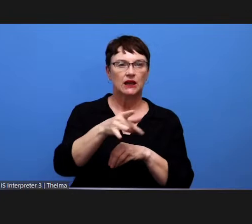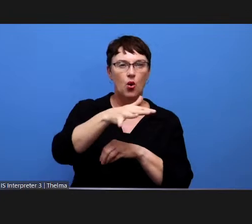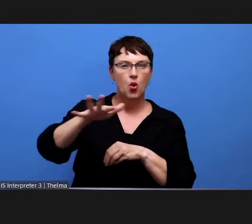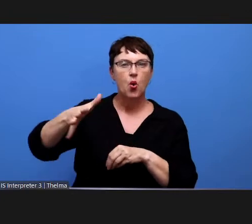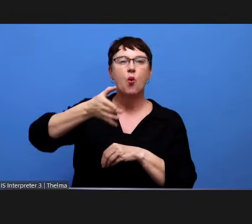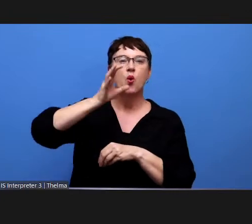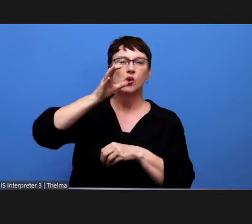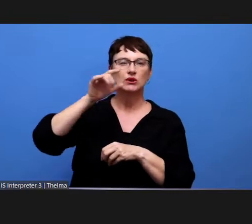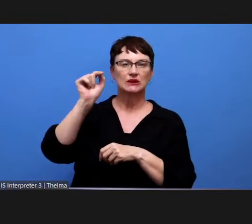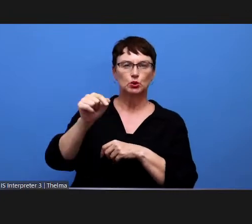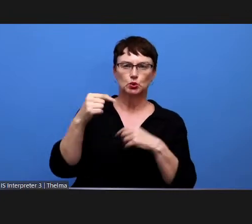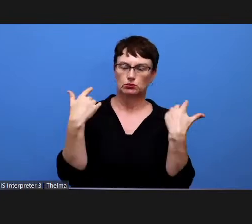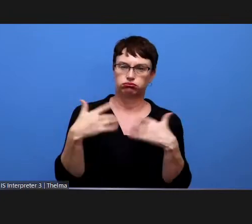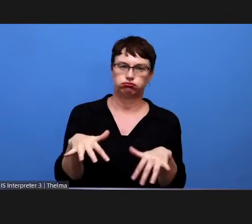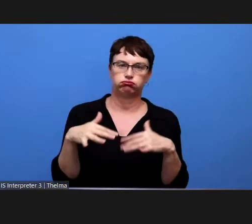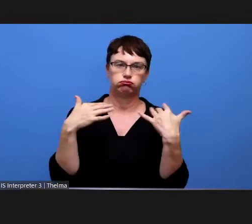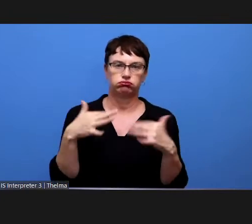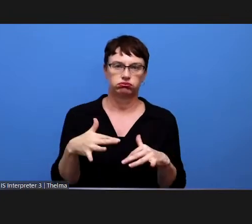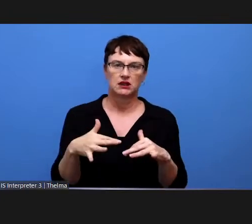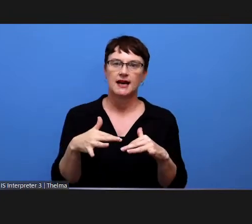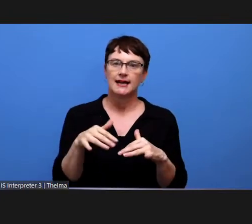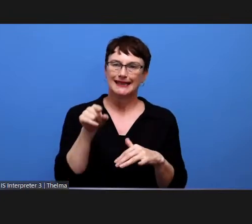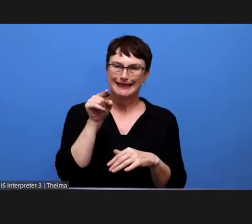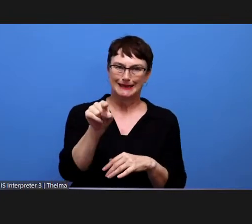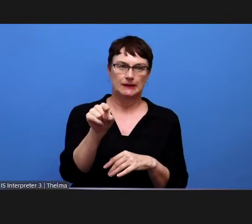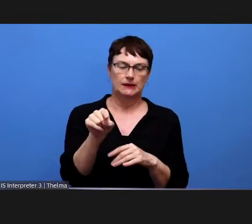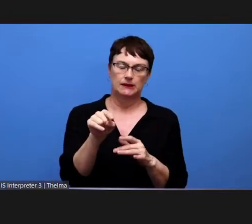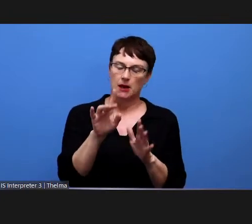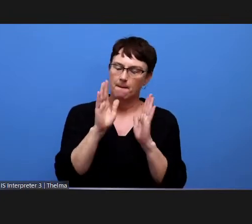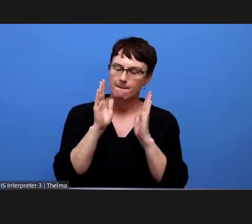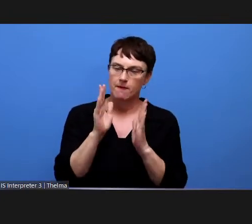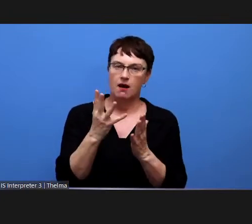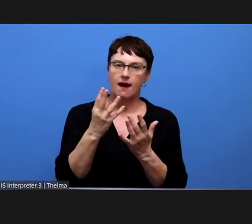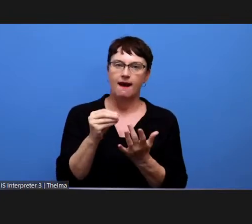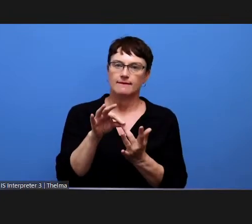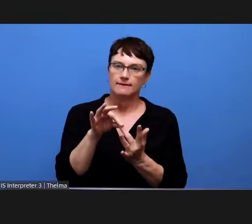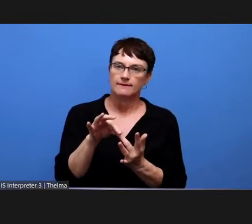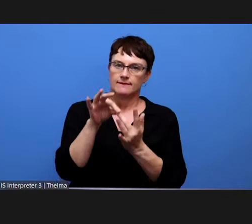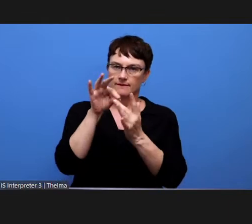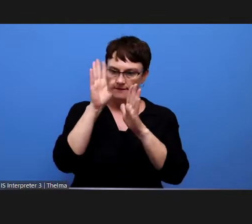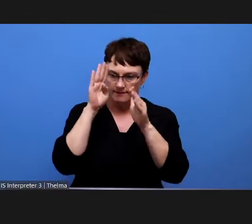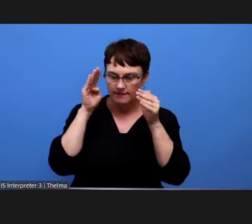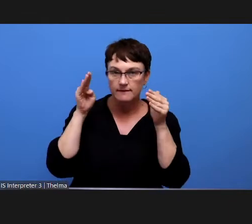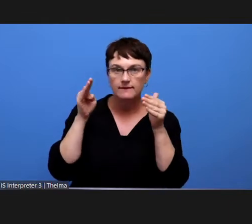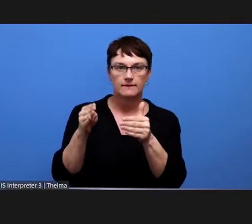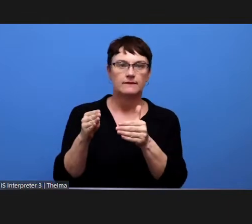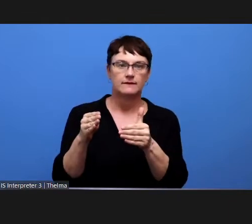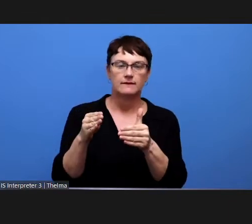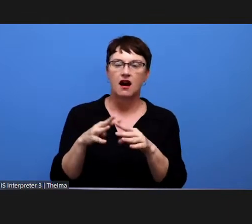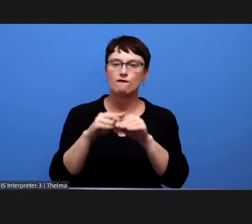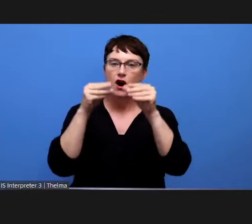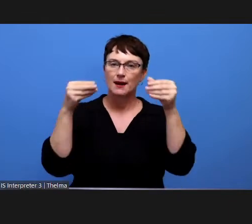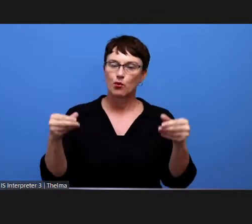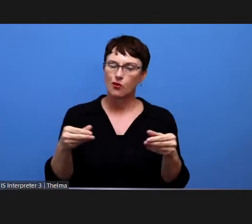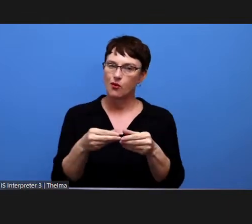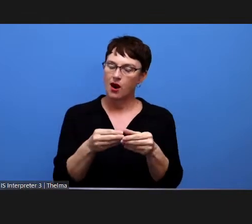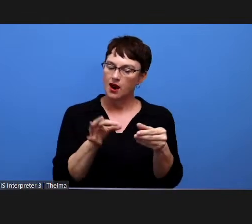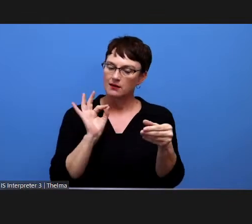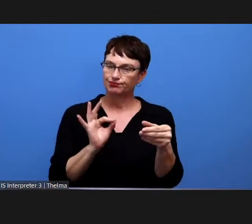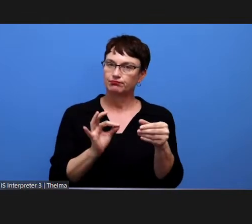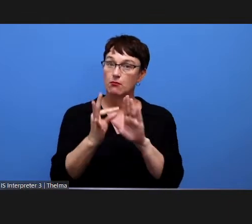and really making sure that we have the operational frameworks to make all of this happen. So thank you so